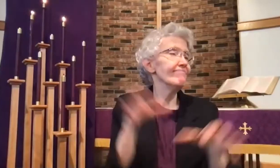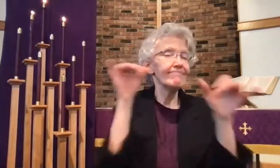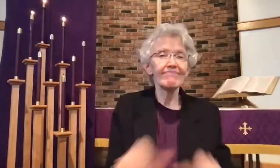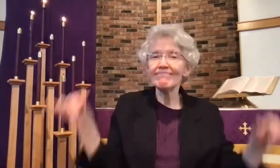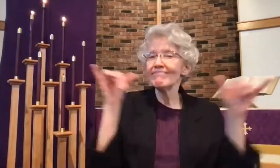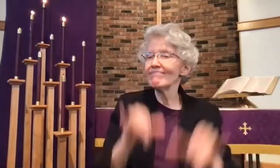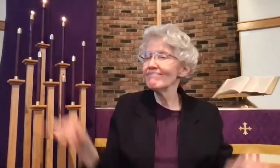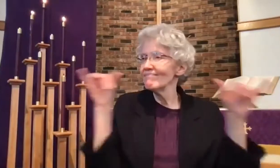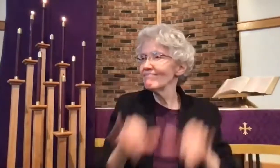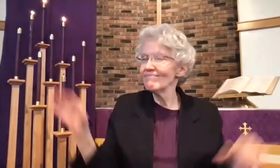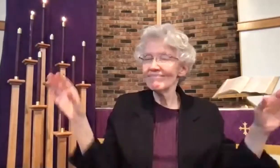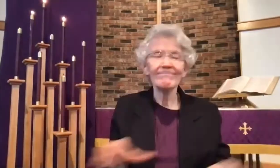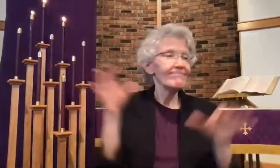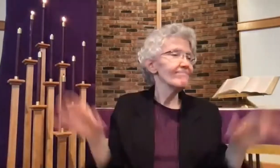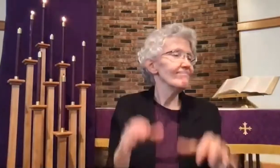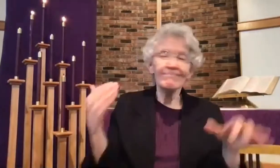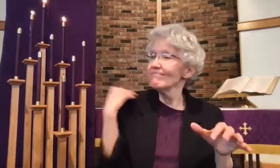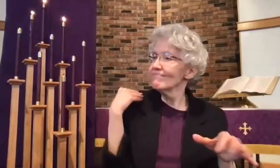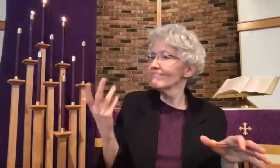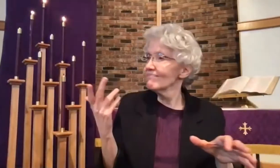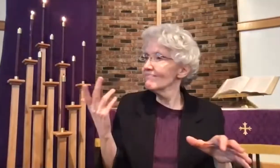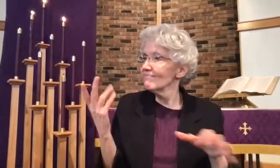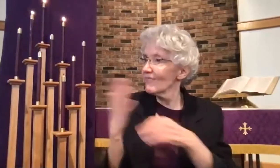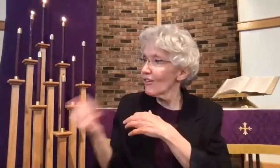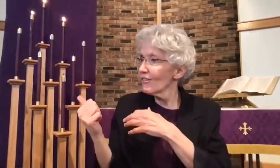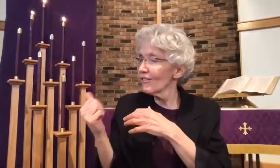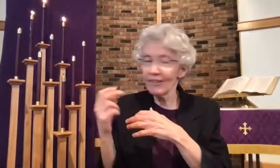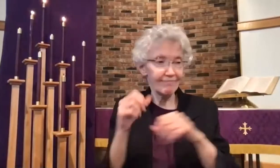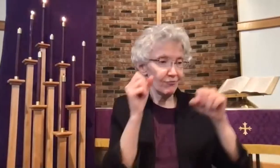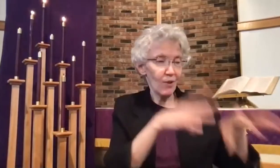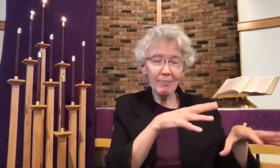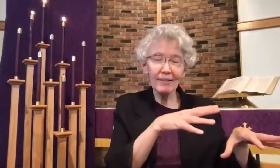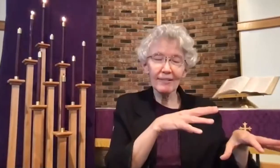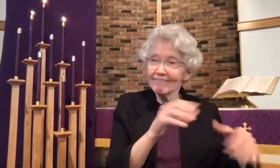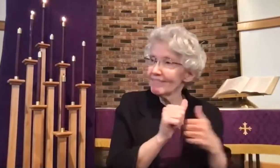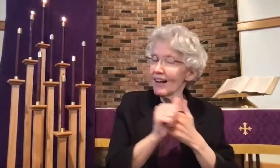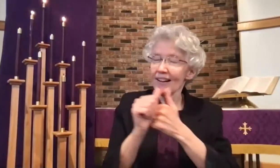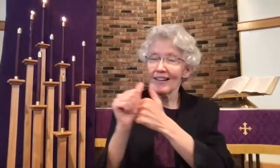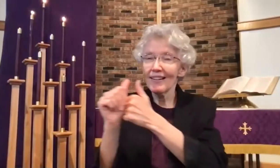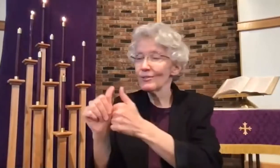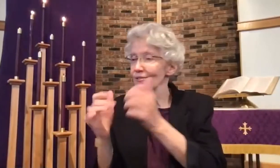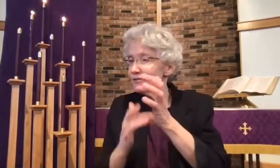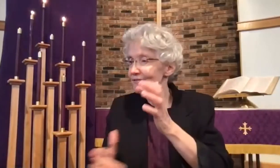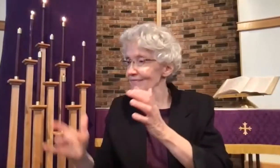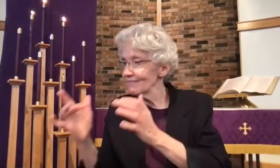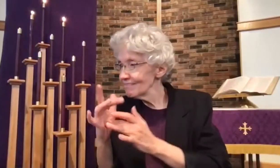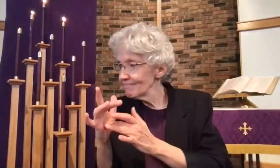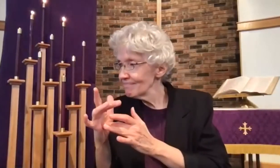before they met Jesus, they were just living their lives. And then Jesus called them and they dropped